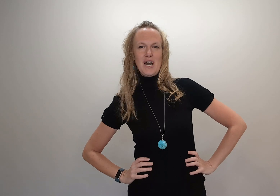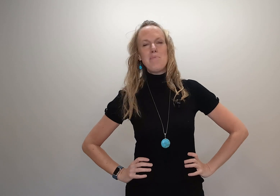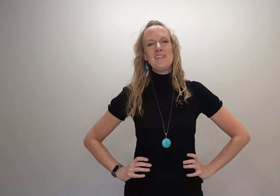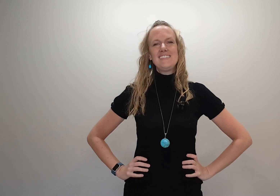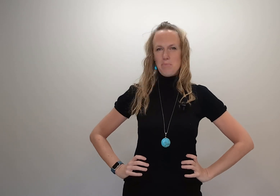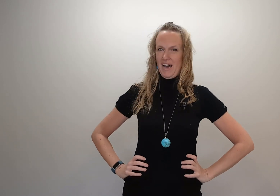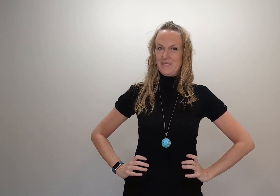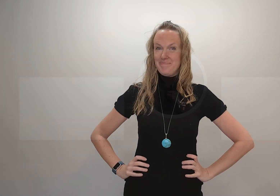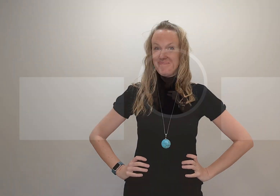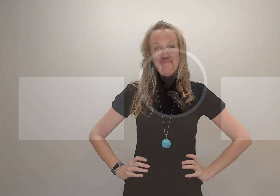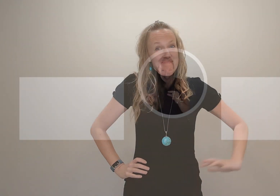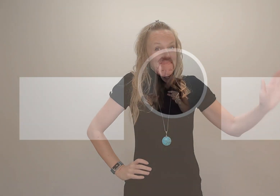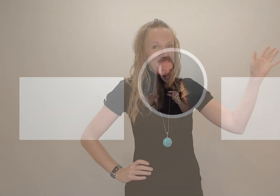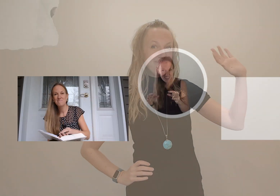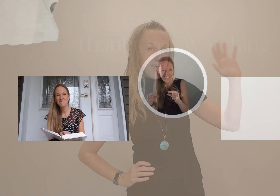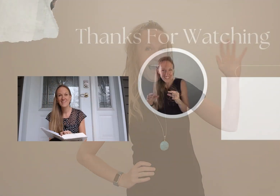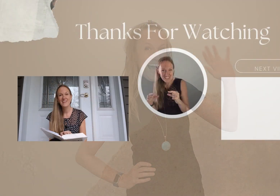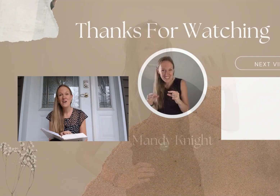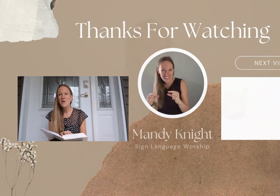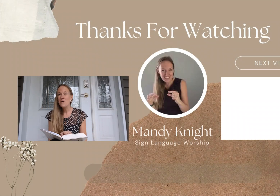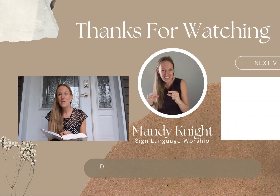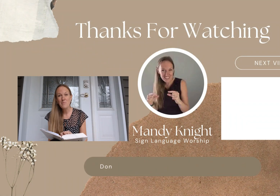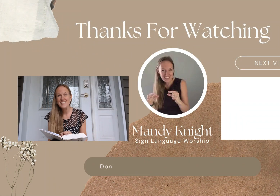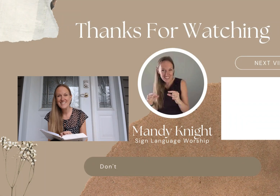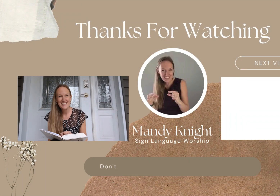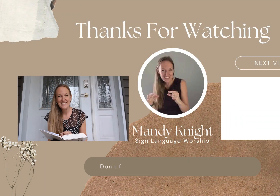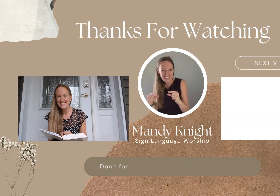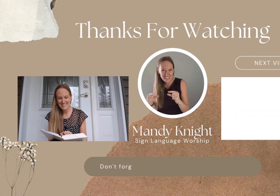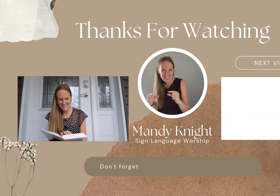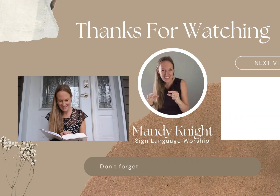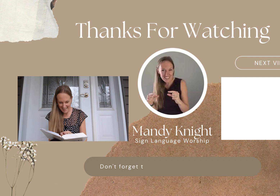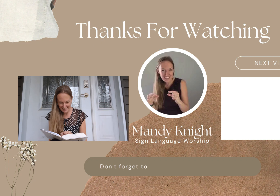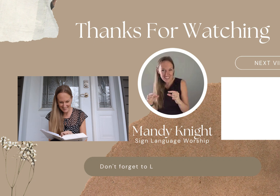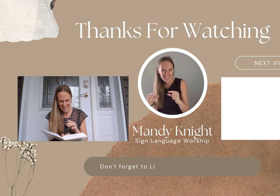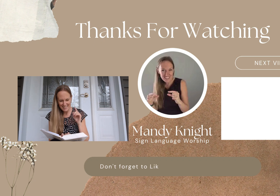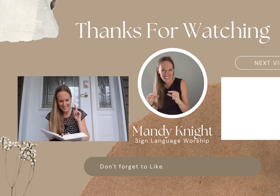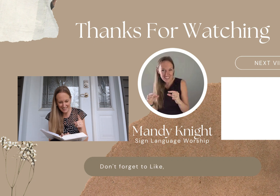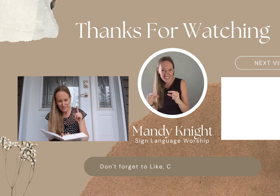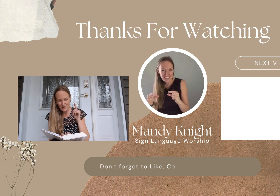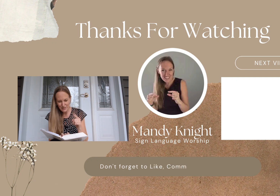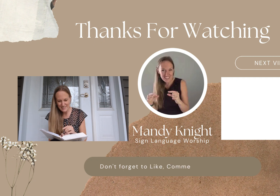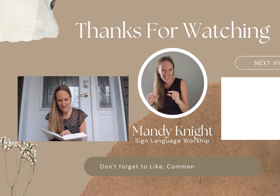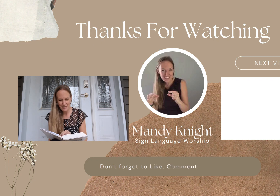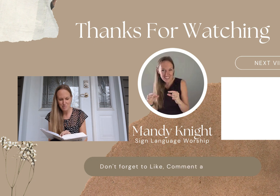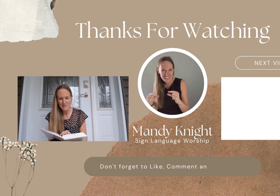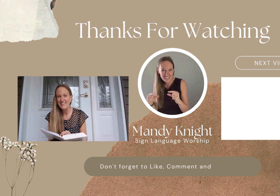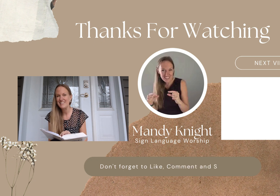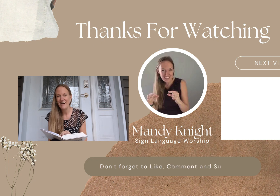top to bottom. Bye. Romans 6:13 says, give yourself completely to